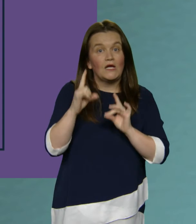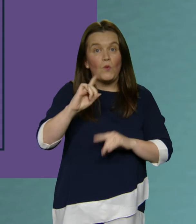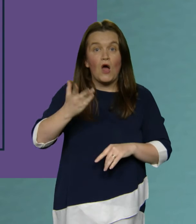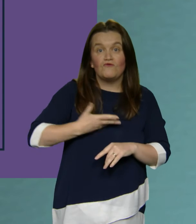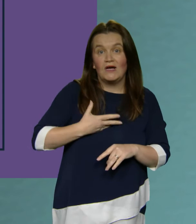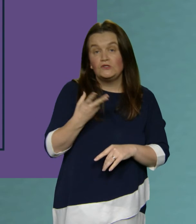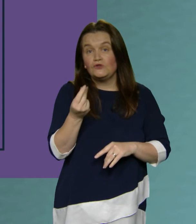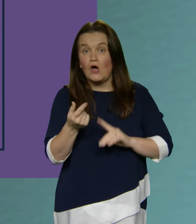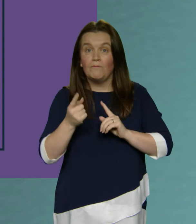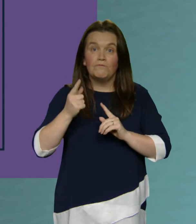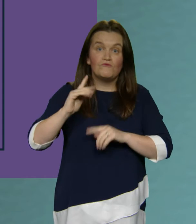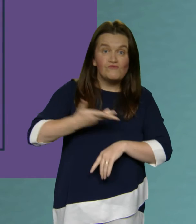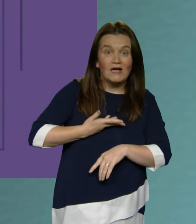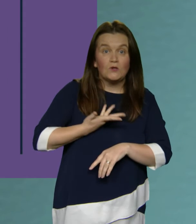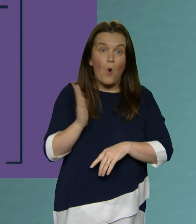some of them, or all of them.